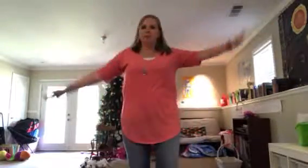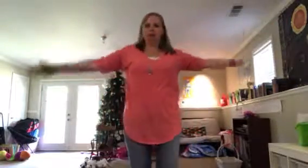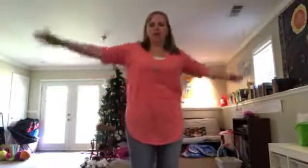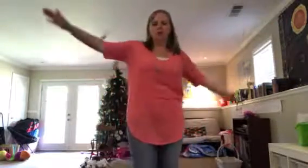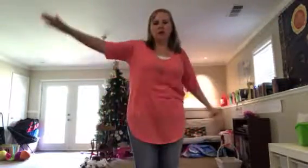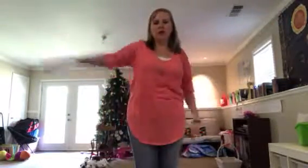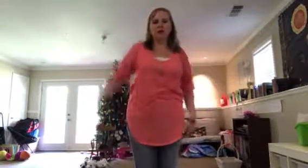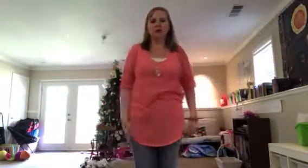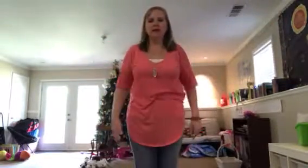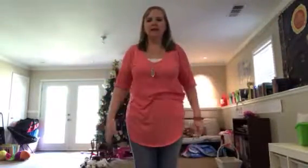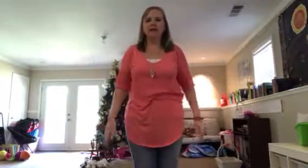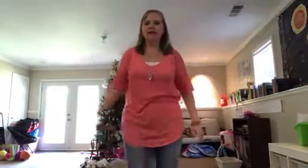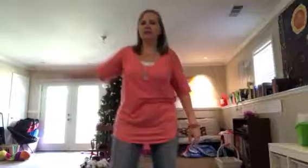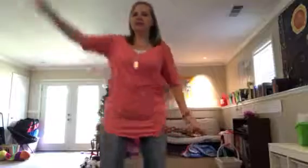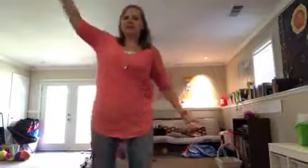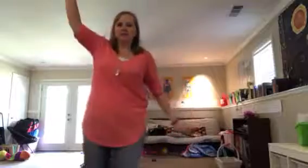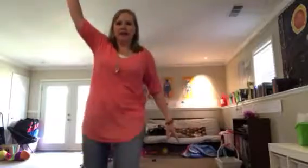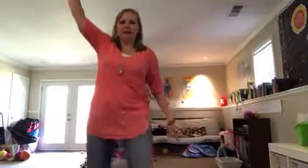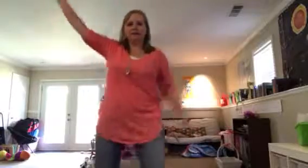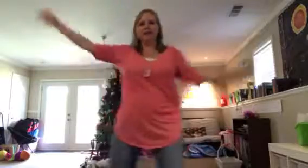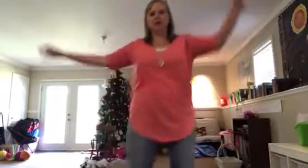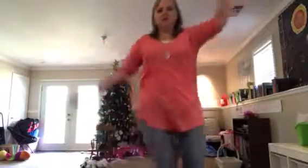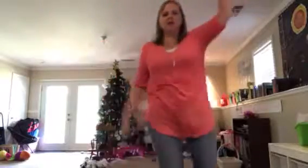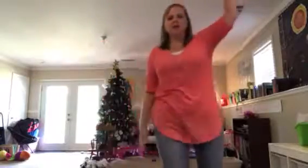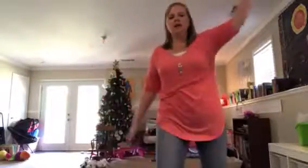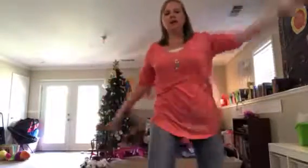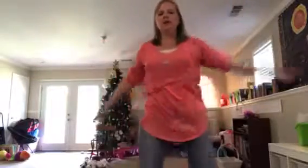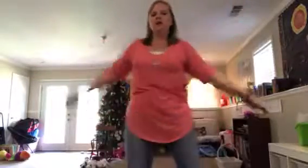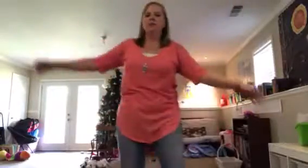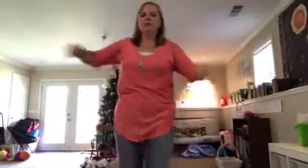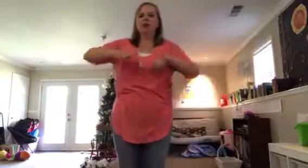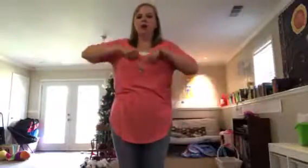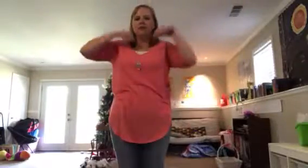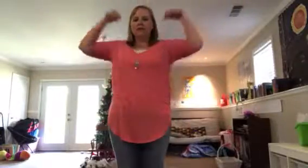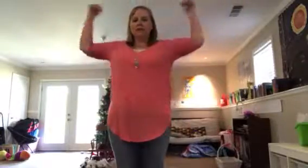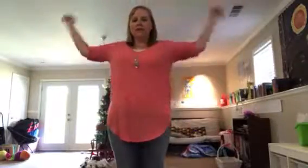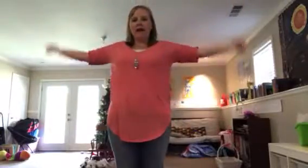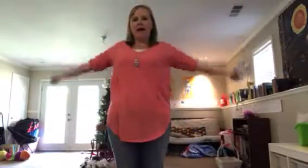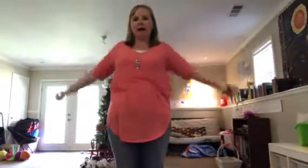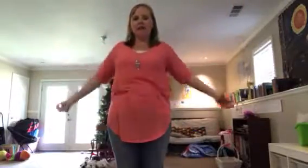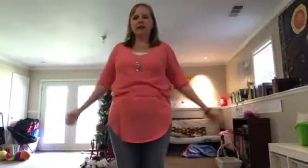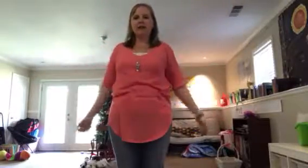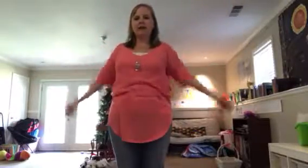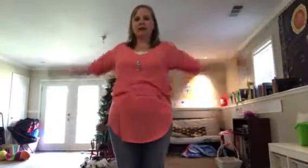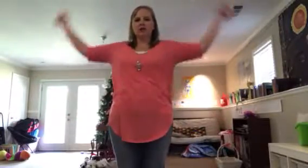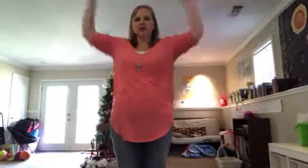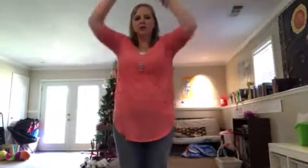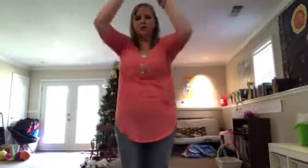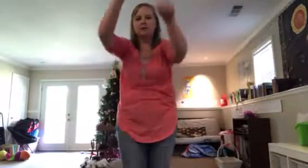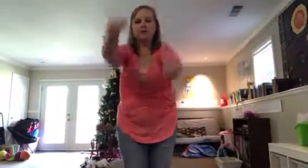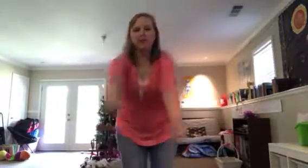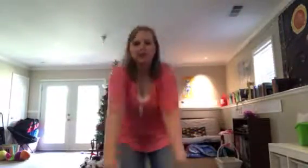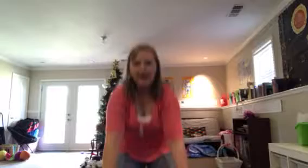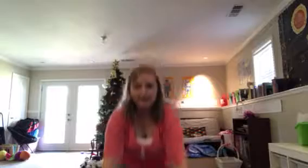my morning into dancing. Put off my rags and clothe me with